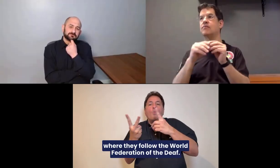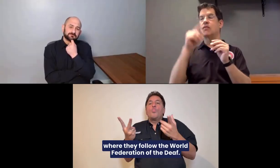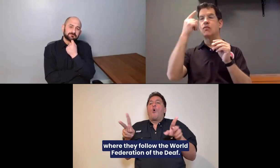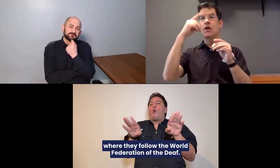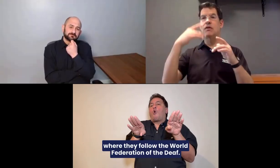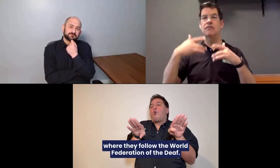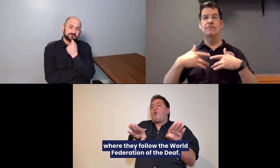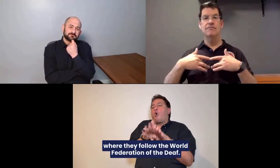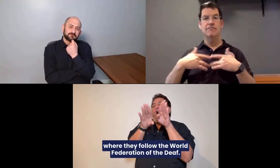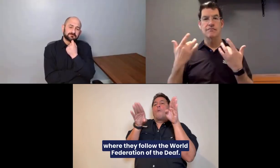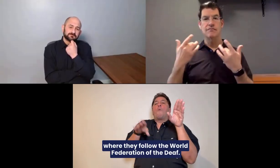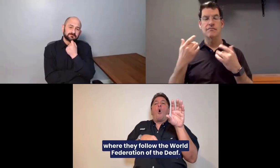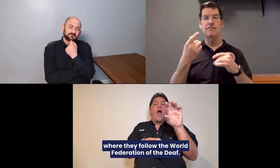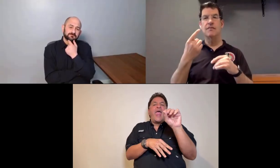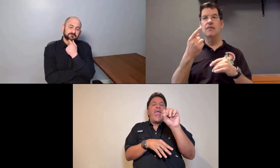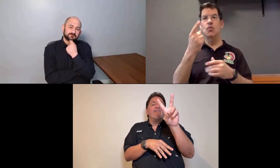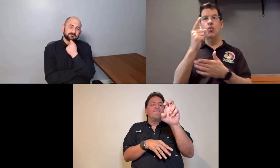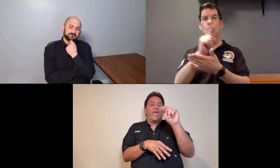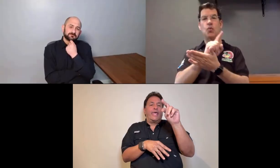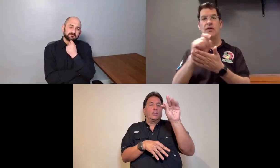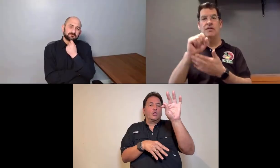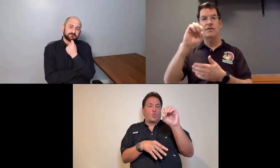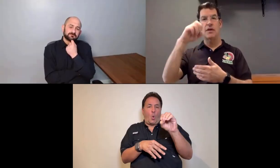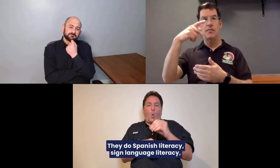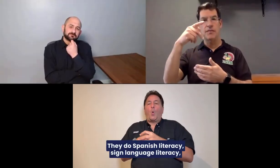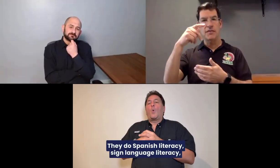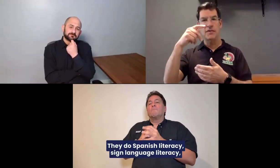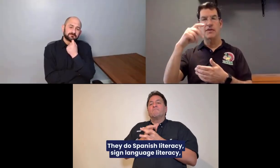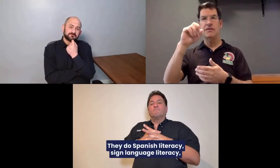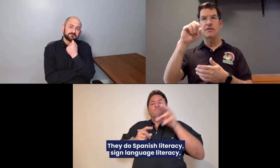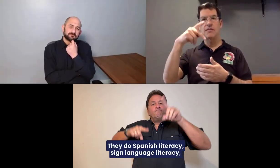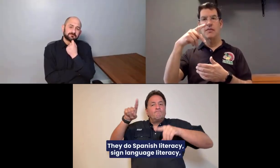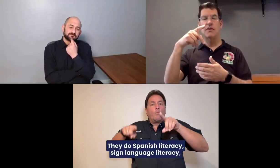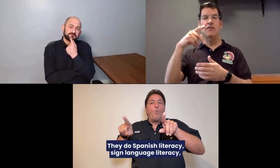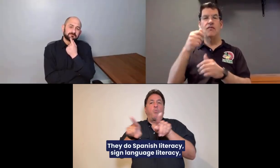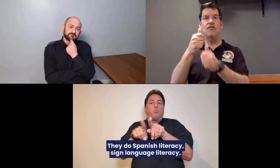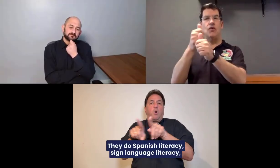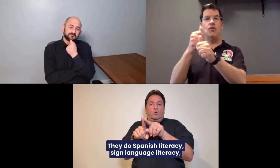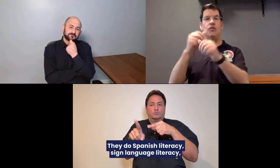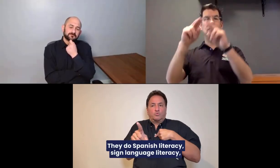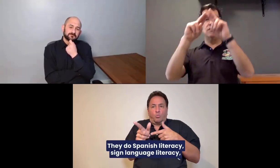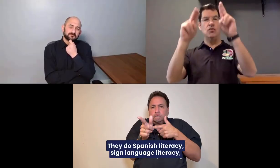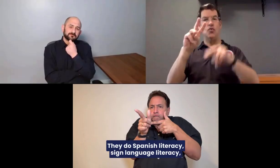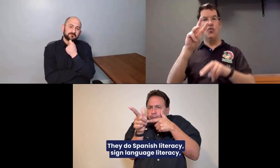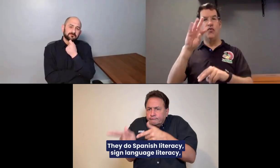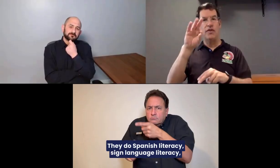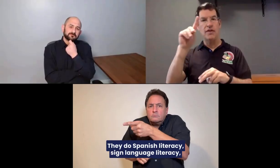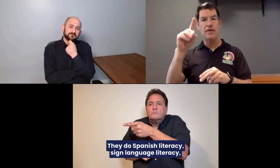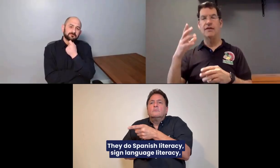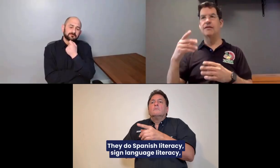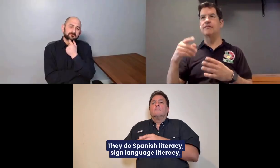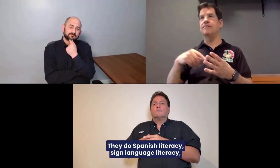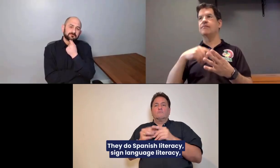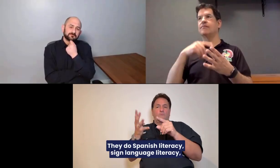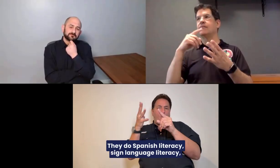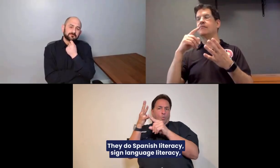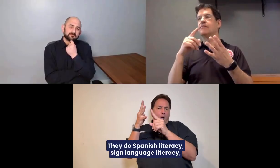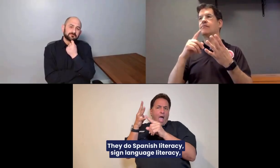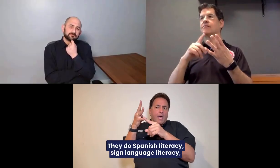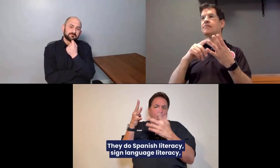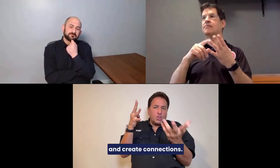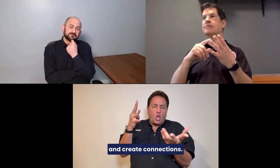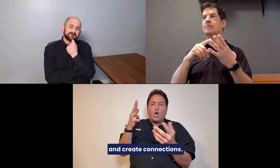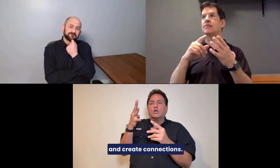follow the World Federation of the Deaf. They do Spanish literacy, sign language